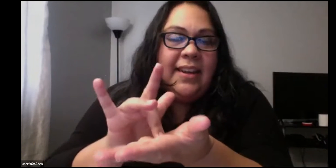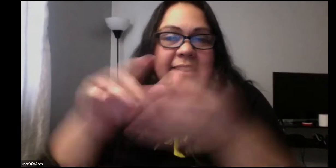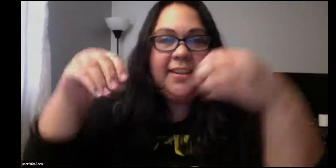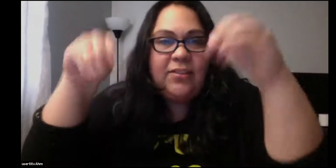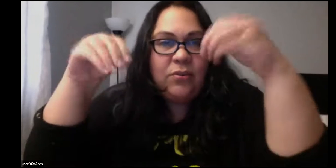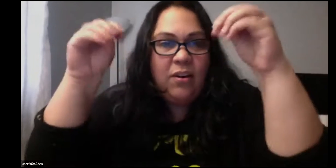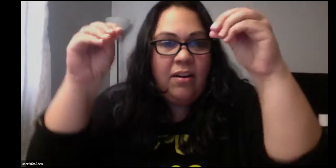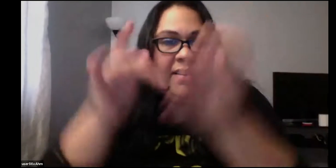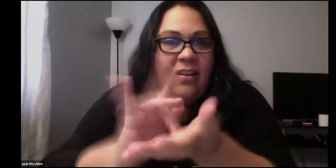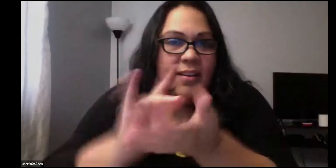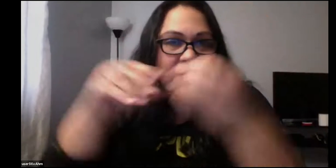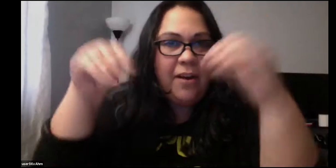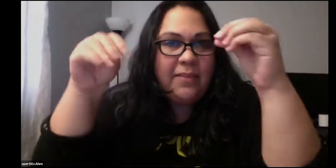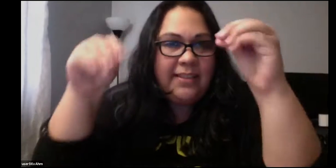then store, pharmacy.